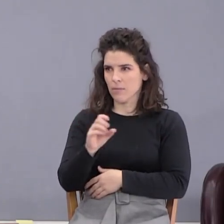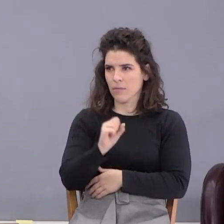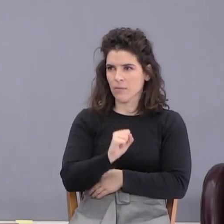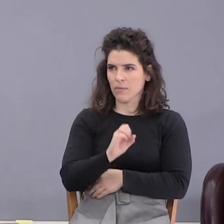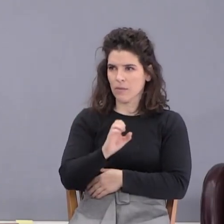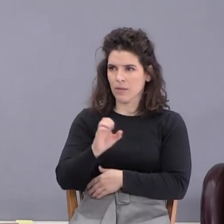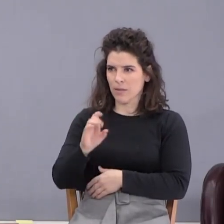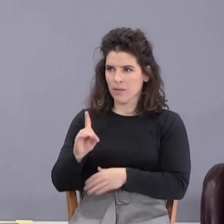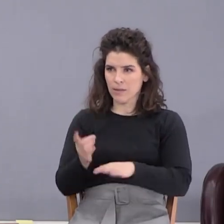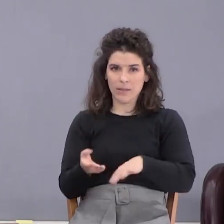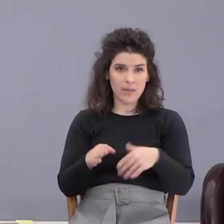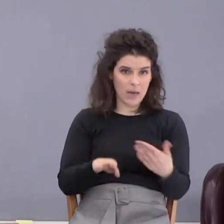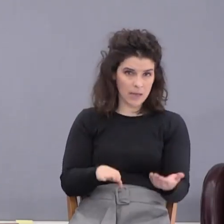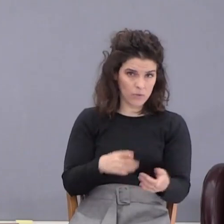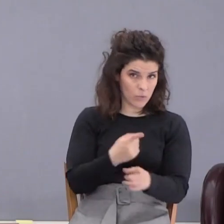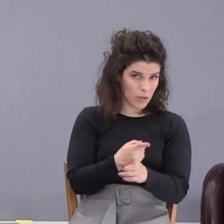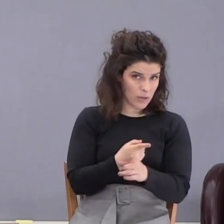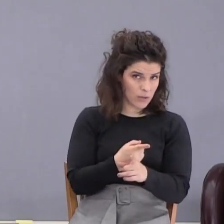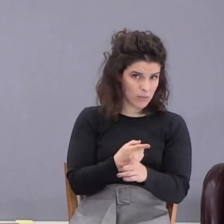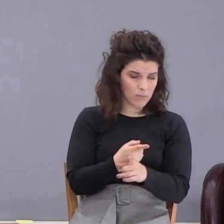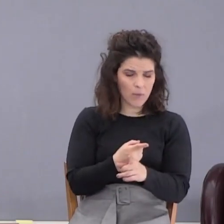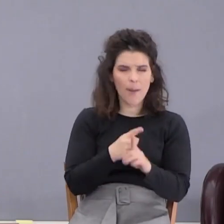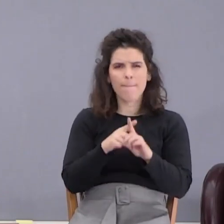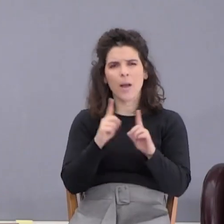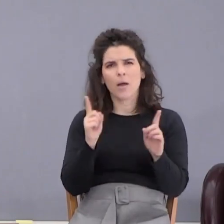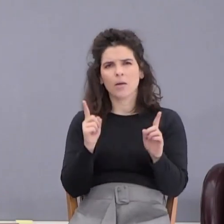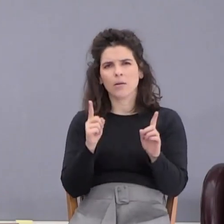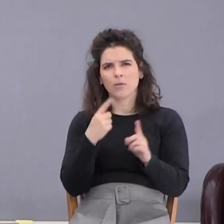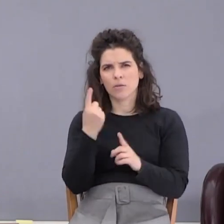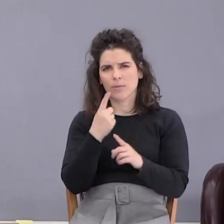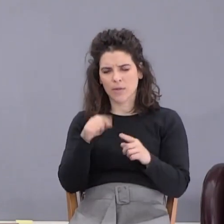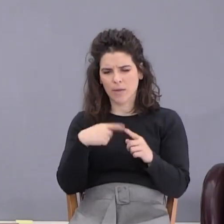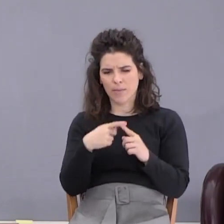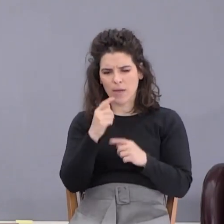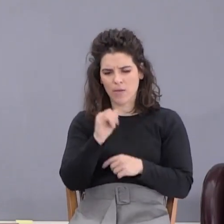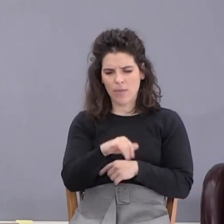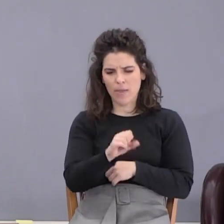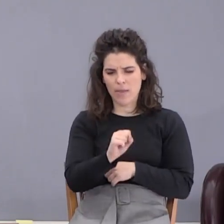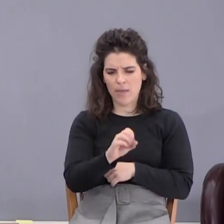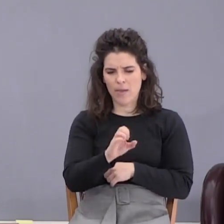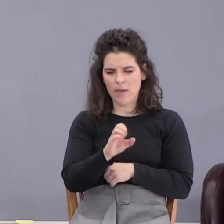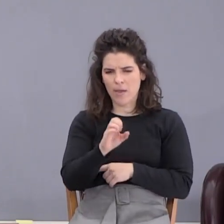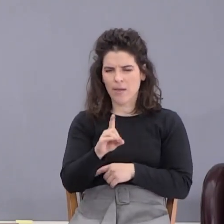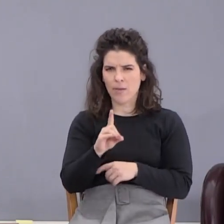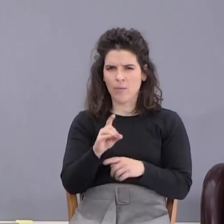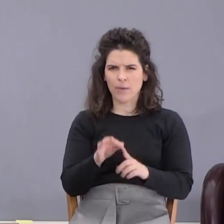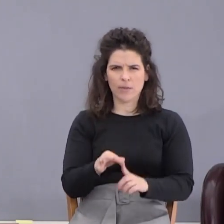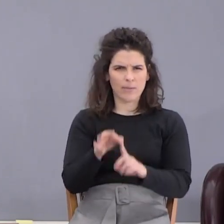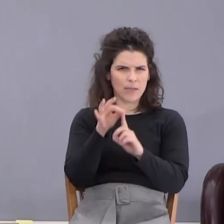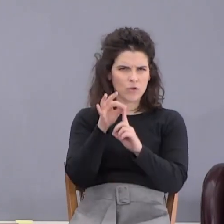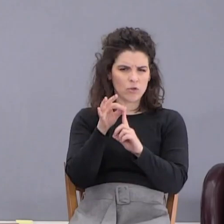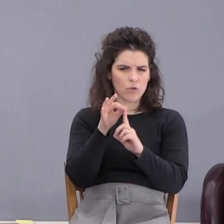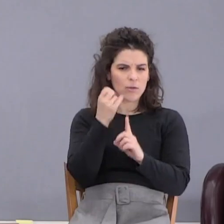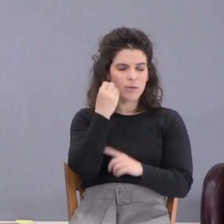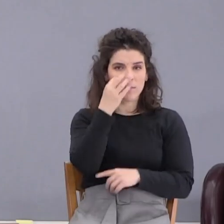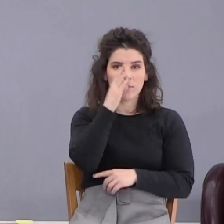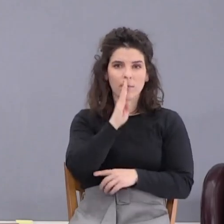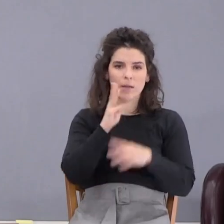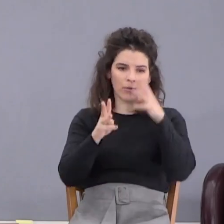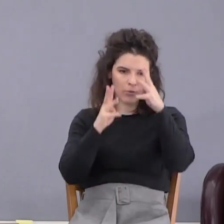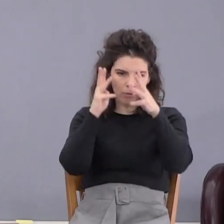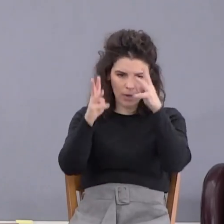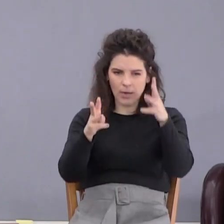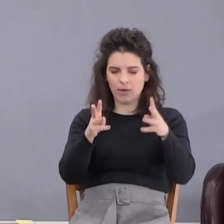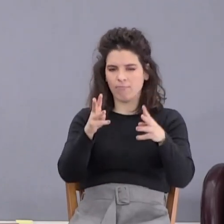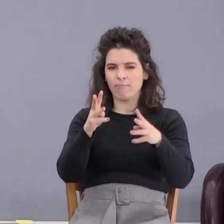seed dies, okay? But there's something about that seed which makes it so unique. If God created